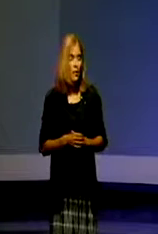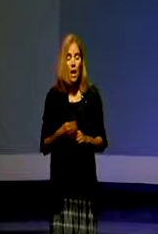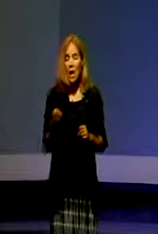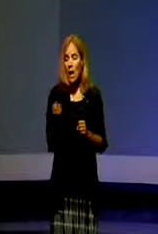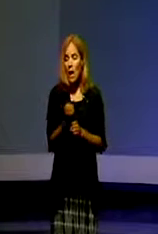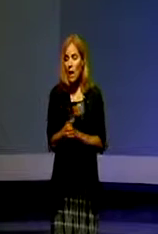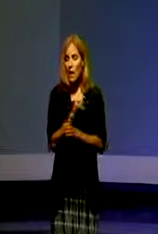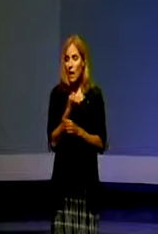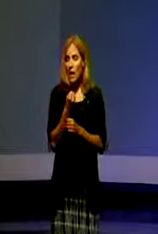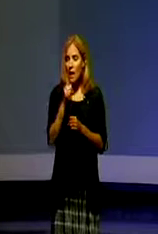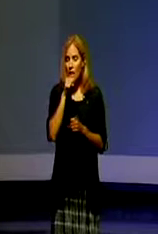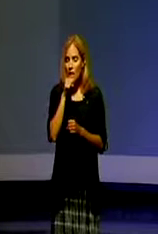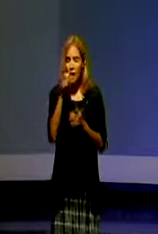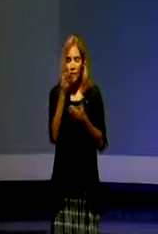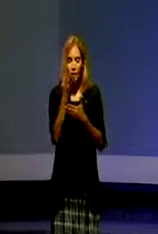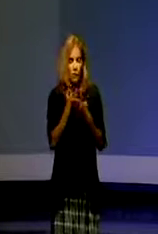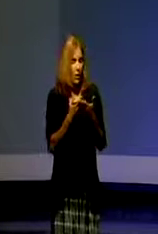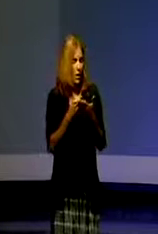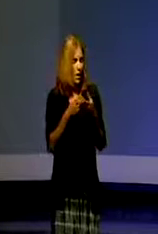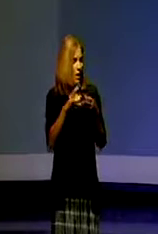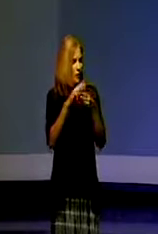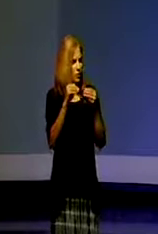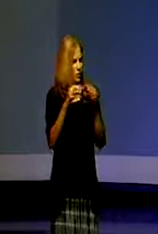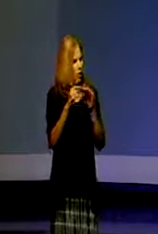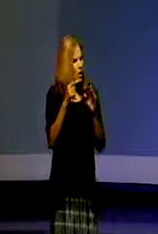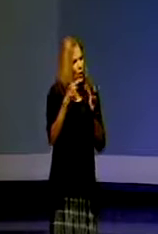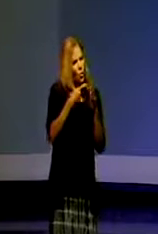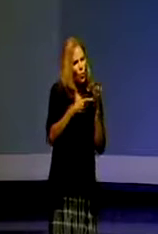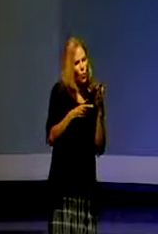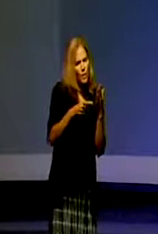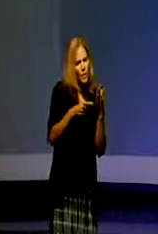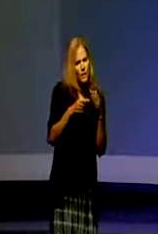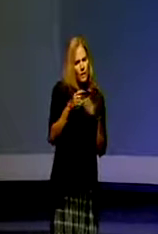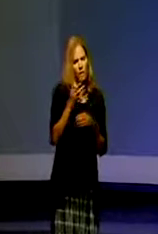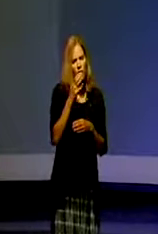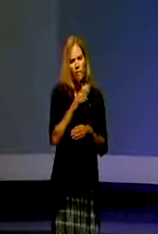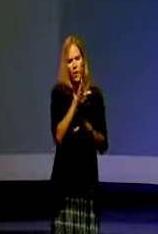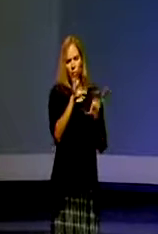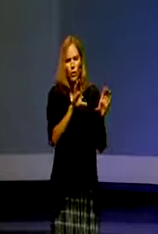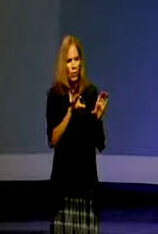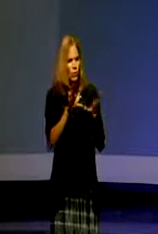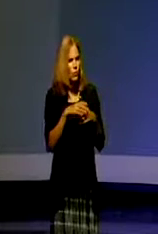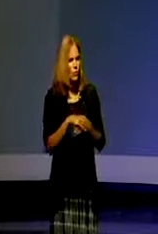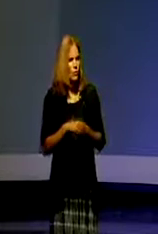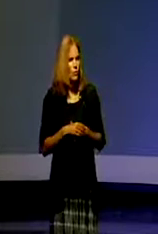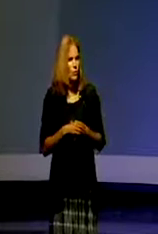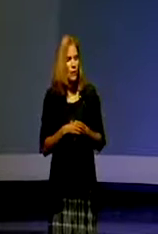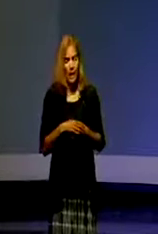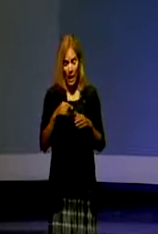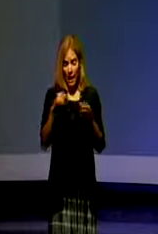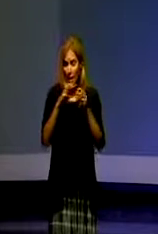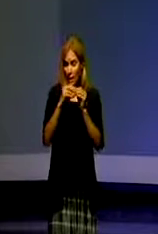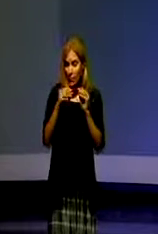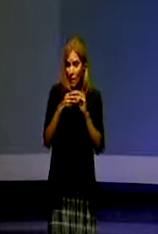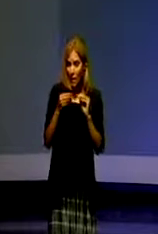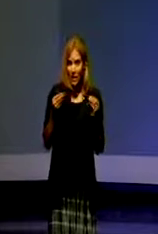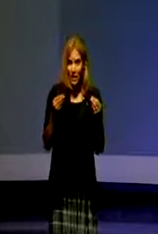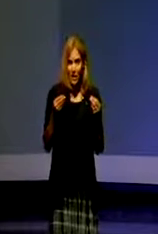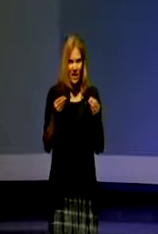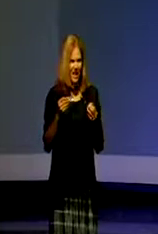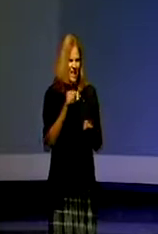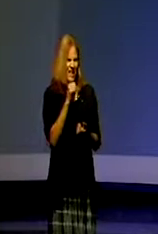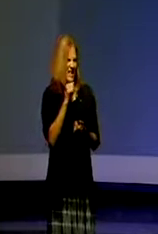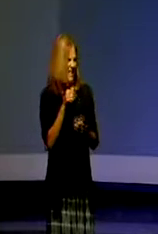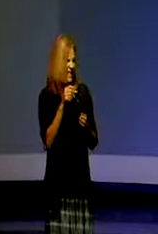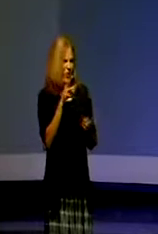part of the parable. Do you notice what is it that the farmer does in this parable? In this parable, the farmer doesn't